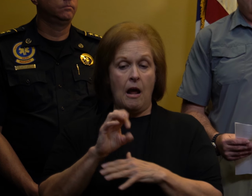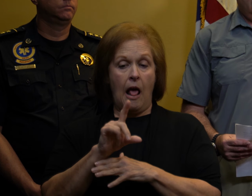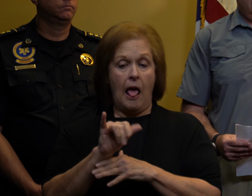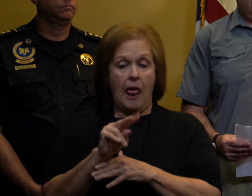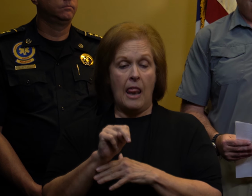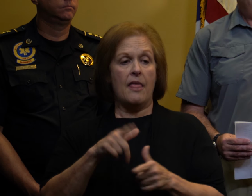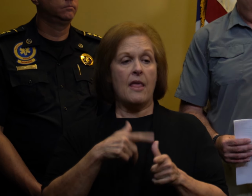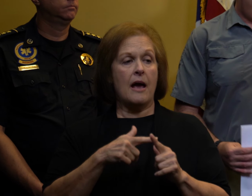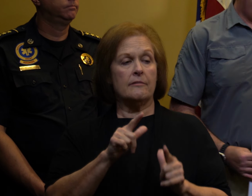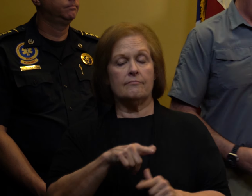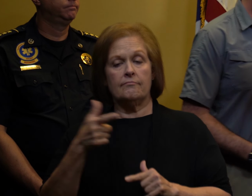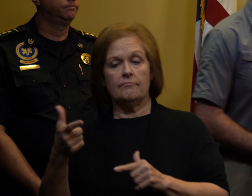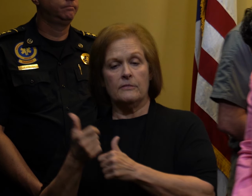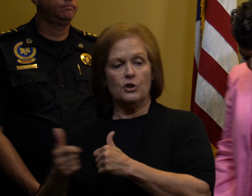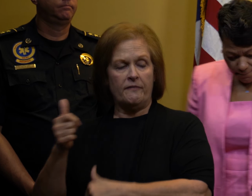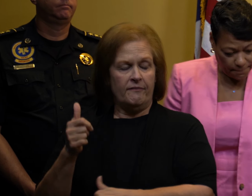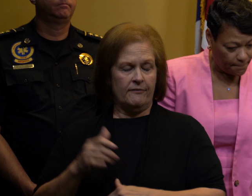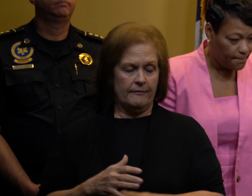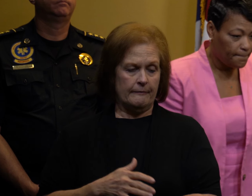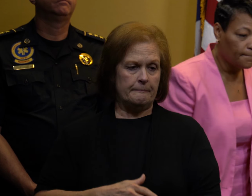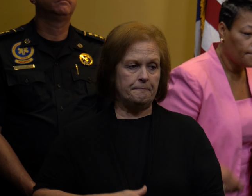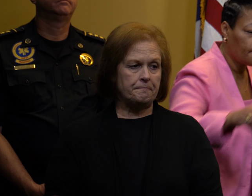by Deputy Chief. Colin? Thank you.